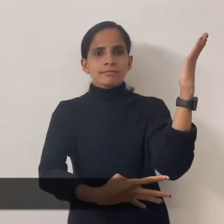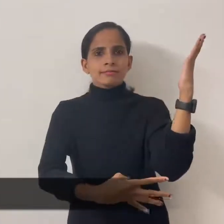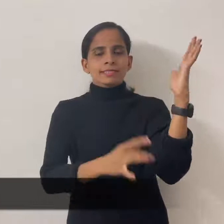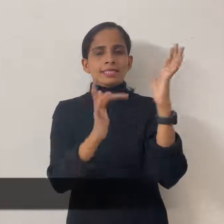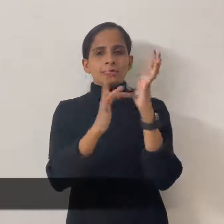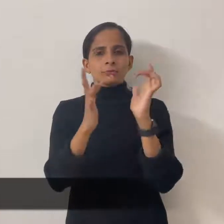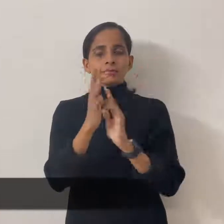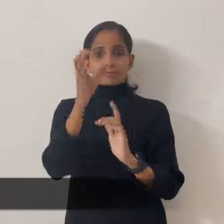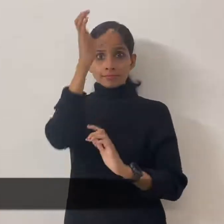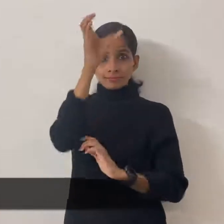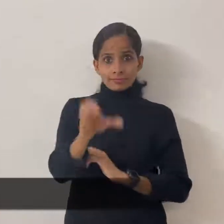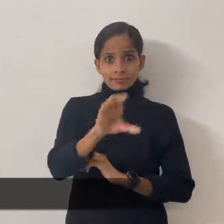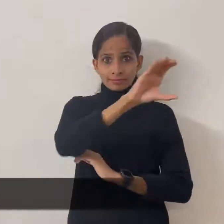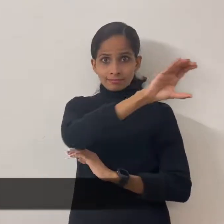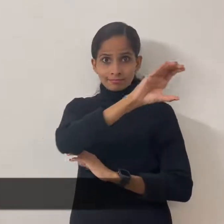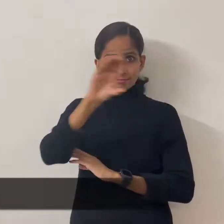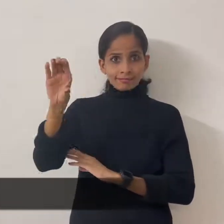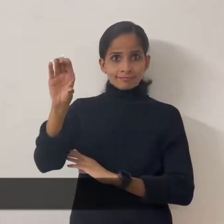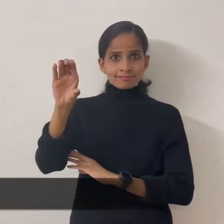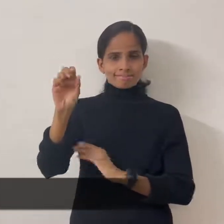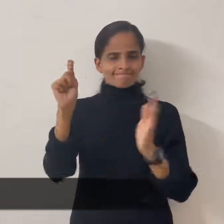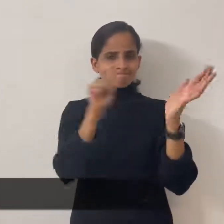being nailed on the cross.